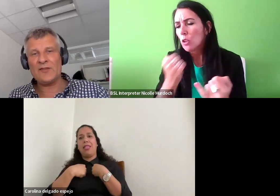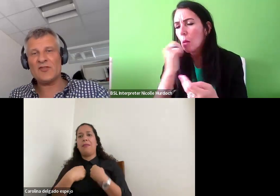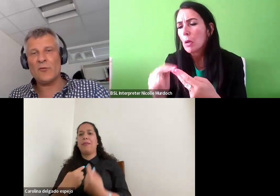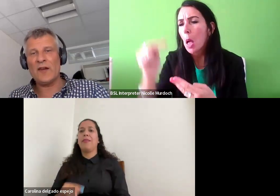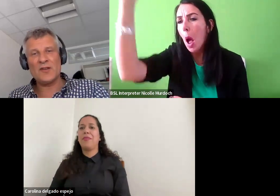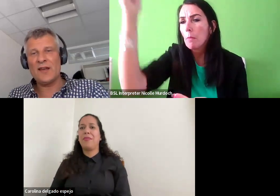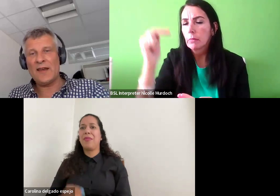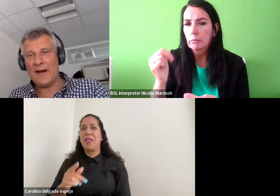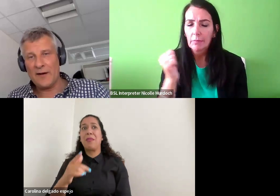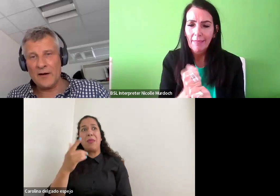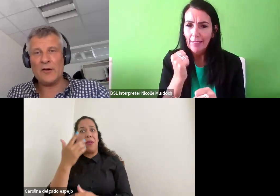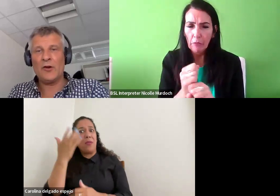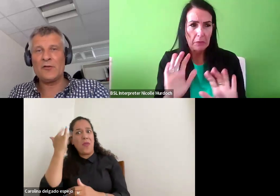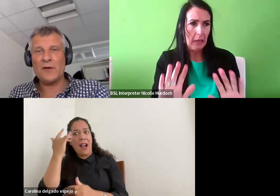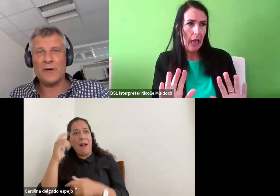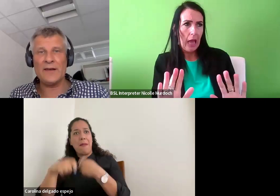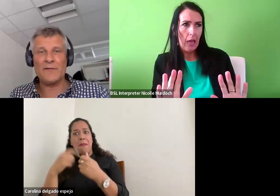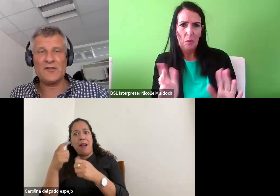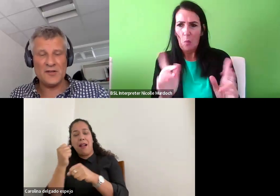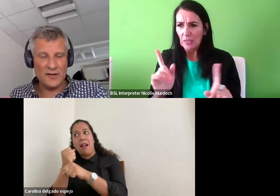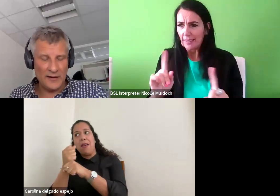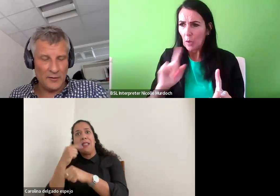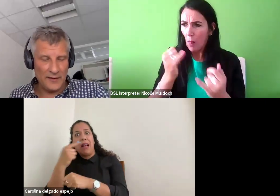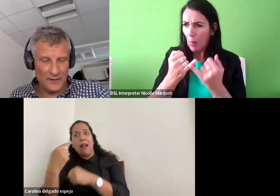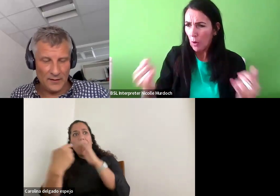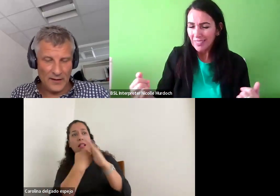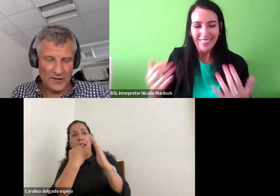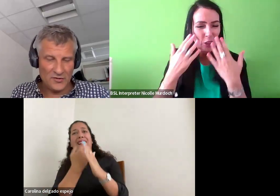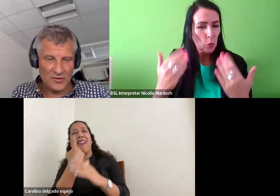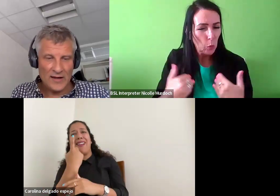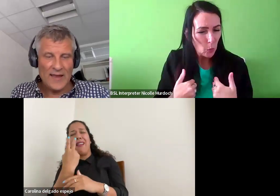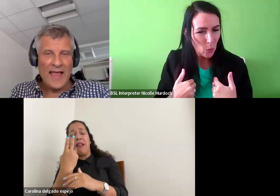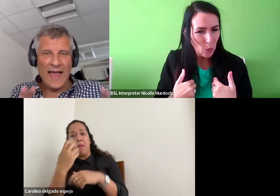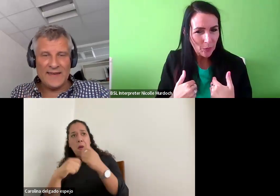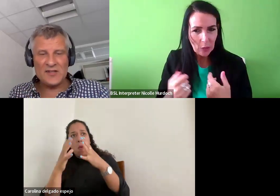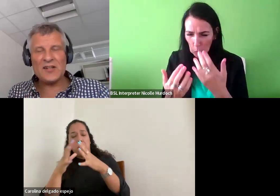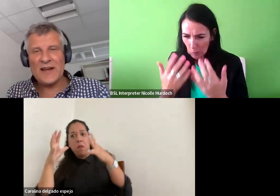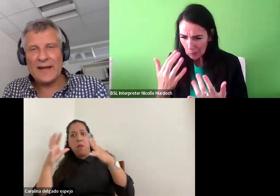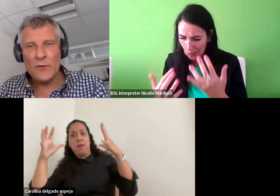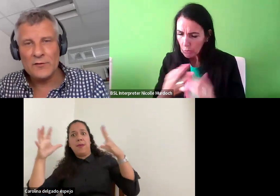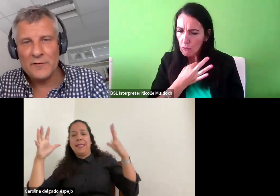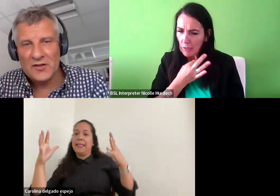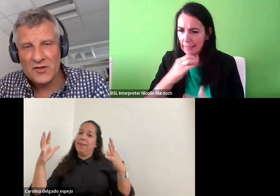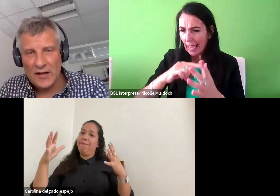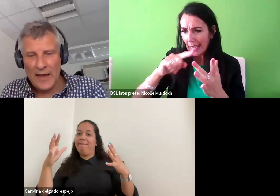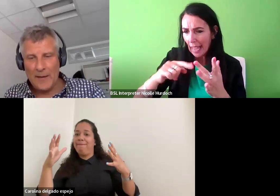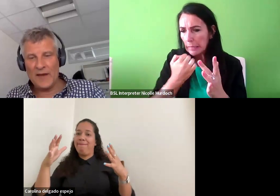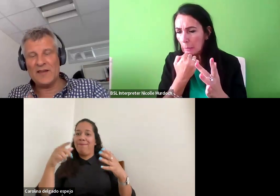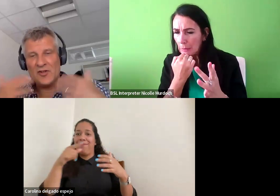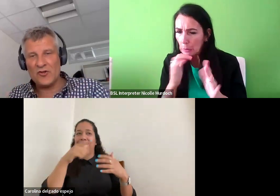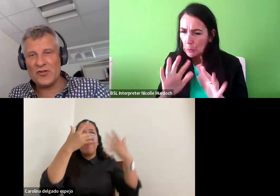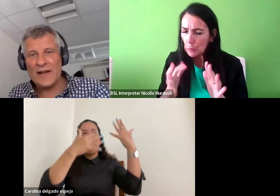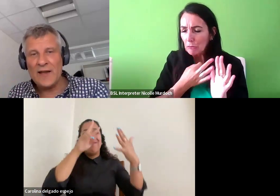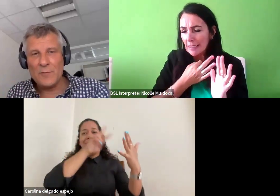hear that the situation in their country or in their region is deteriorating as such. And this is exactly one of the risks